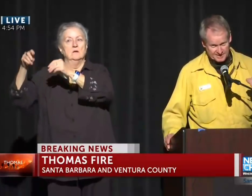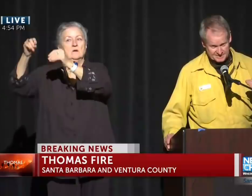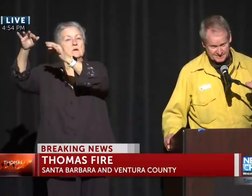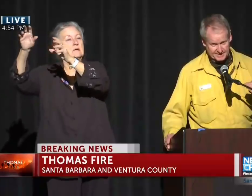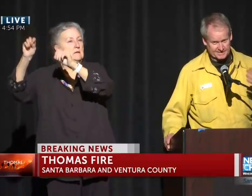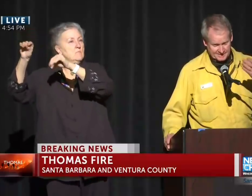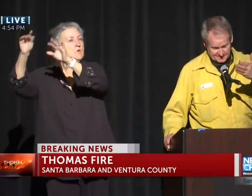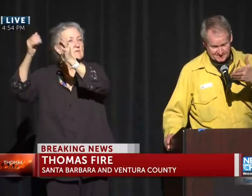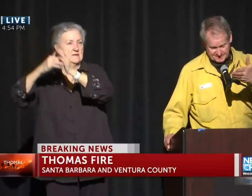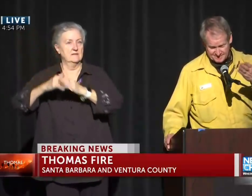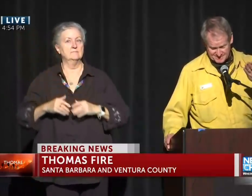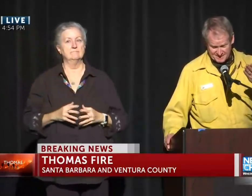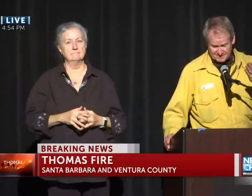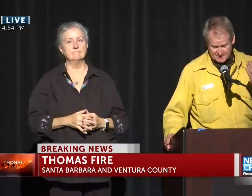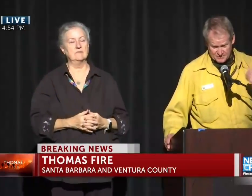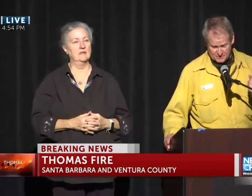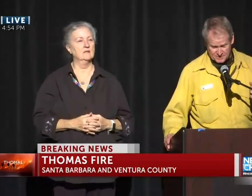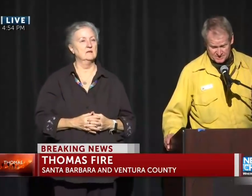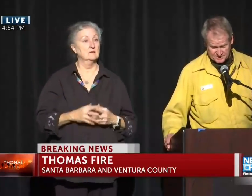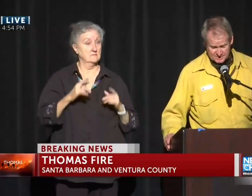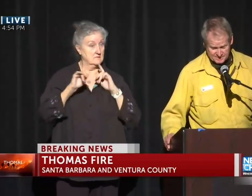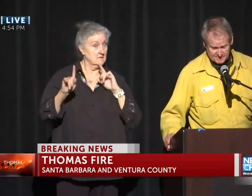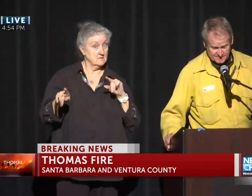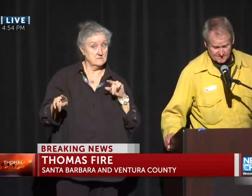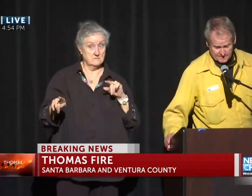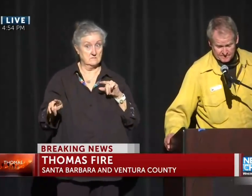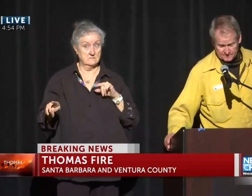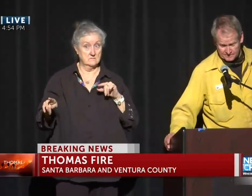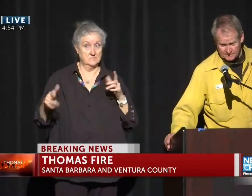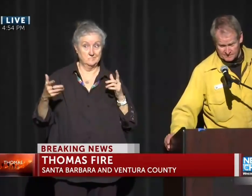will be burning again tonight. And does that answer the question?